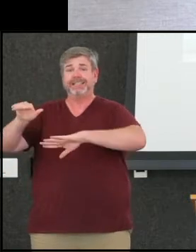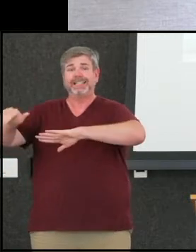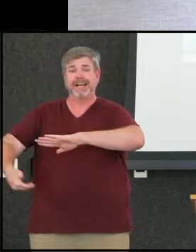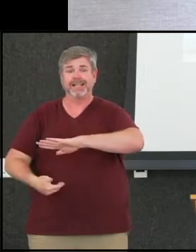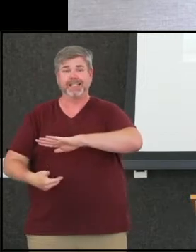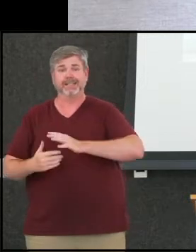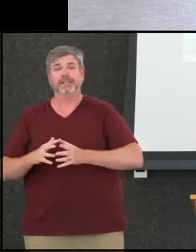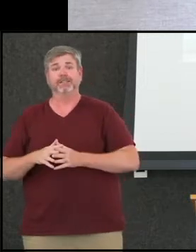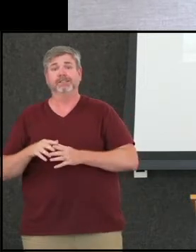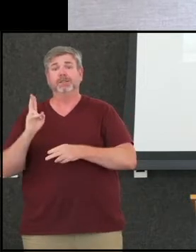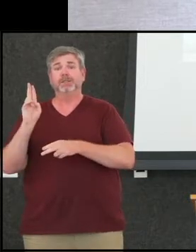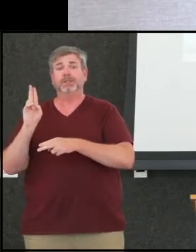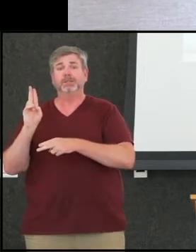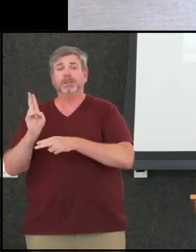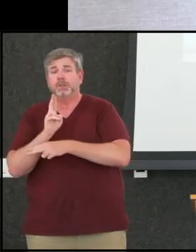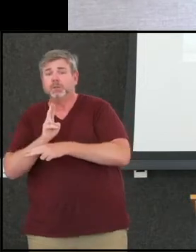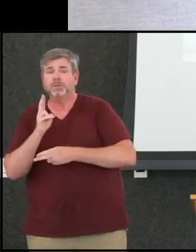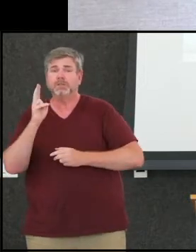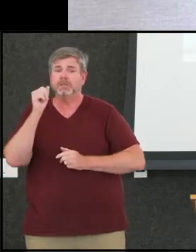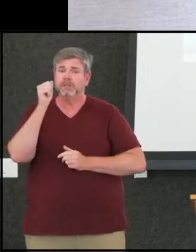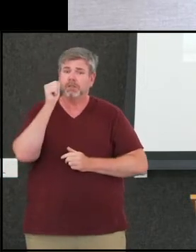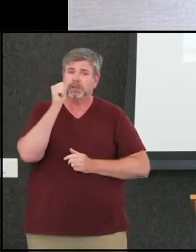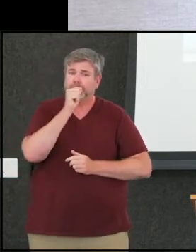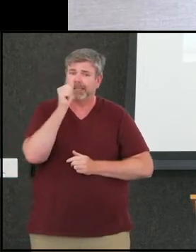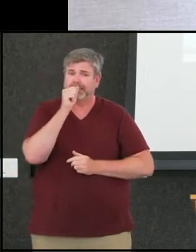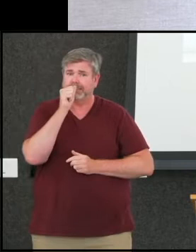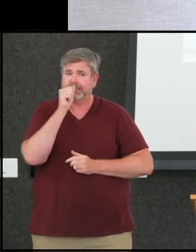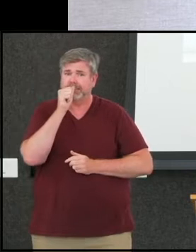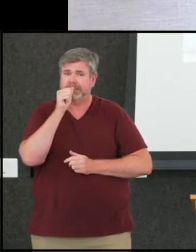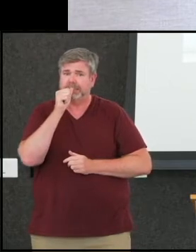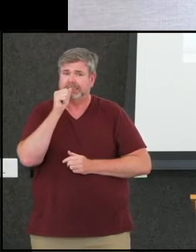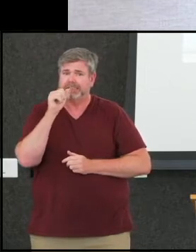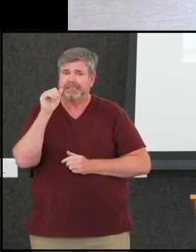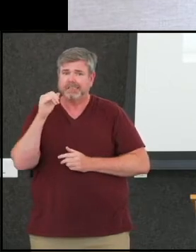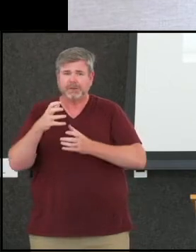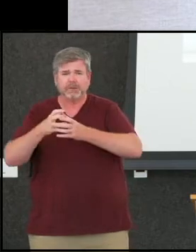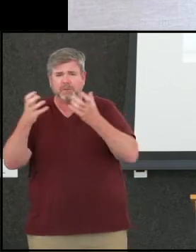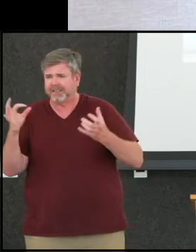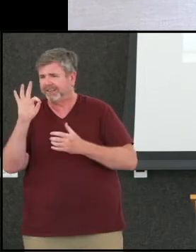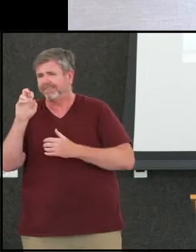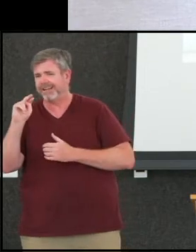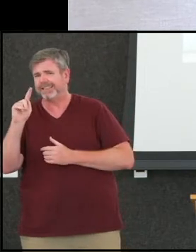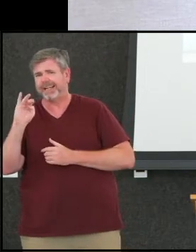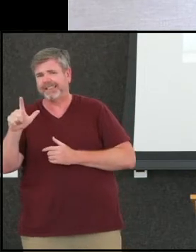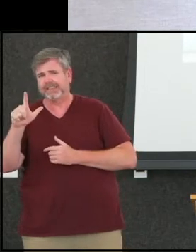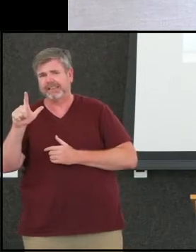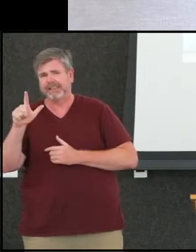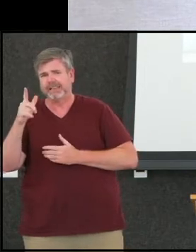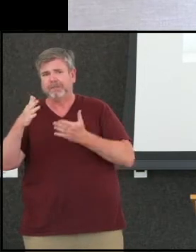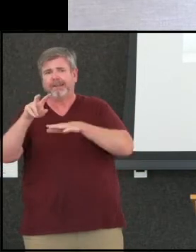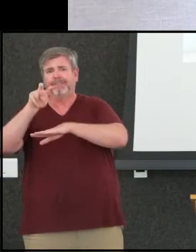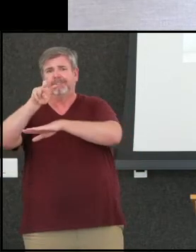doing the cocaine that had a lethal amount of fentanyl, and he died.